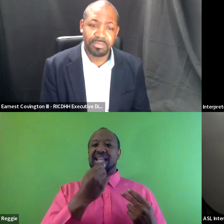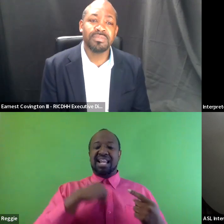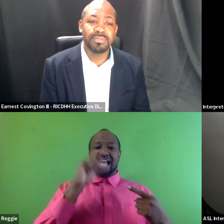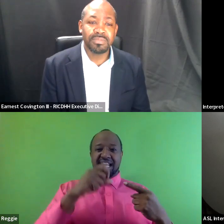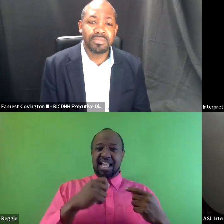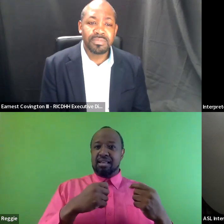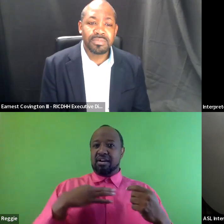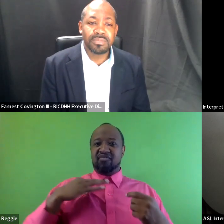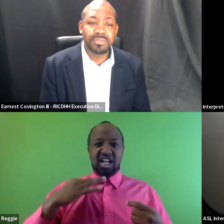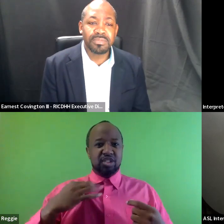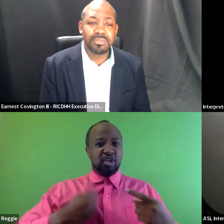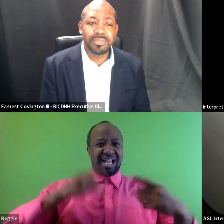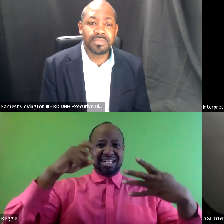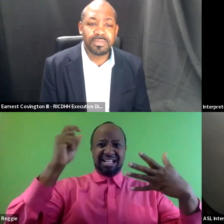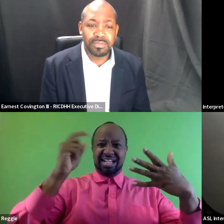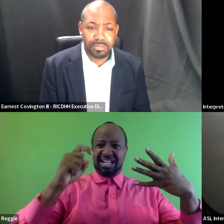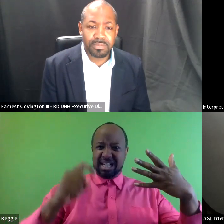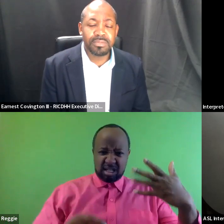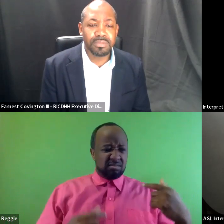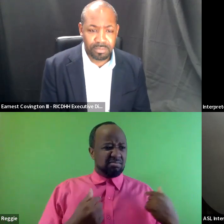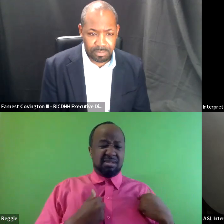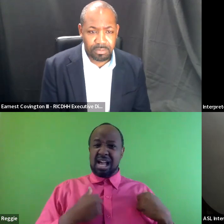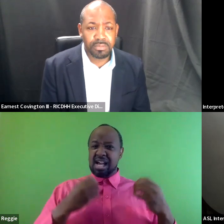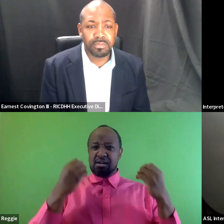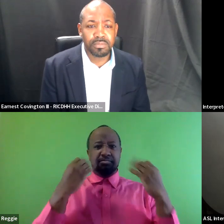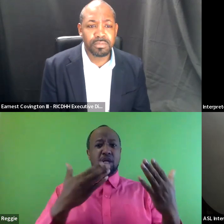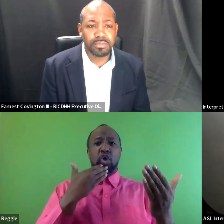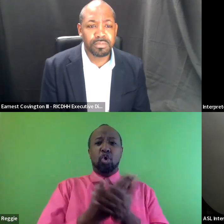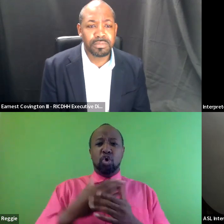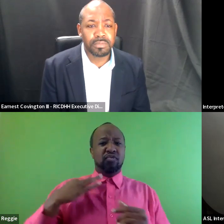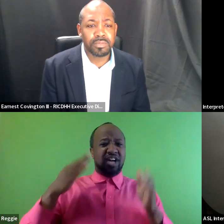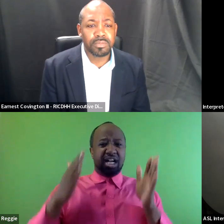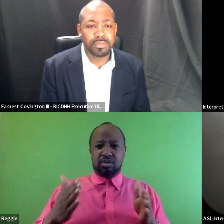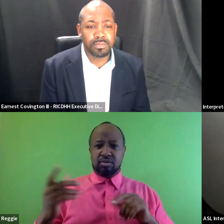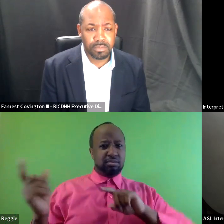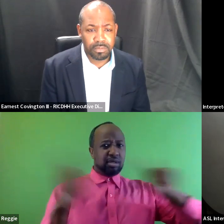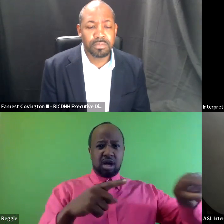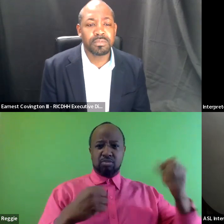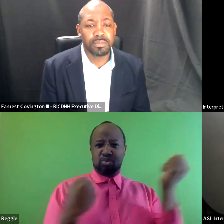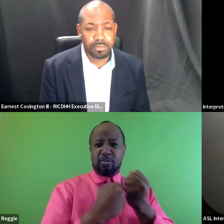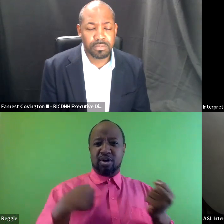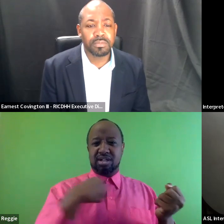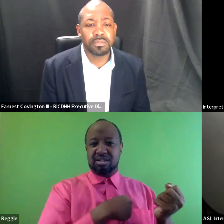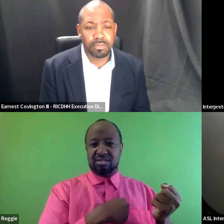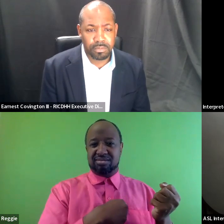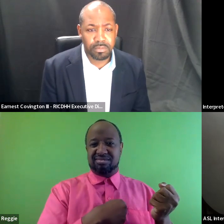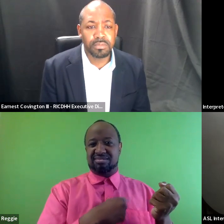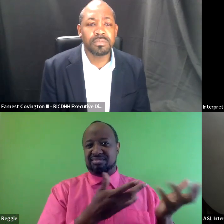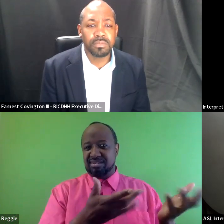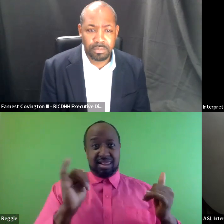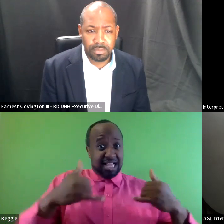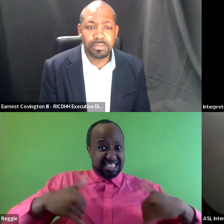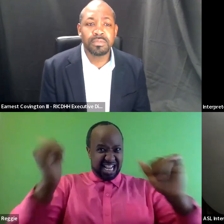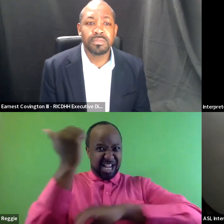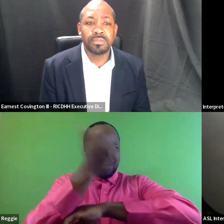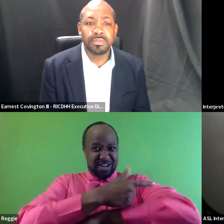The assistant director, for example, I remember volunteered and needed a bunch of things and different people